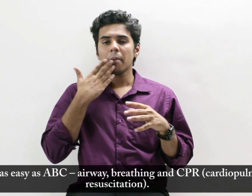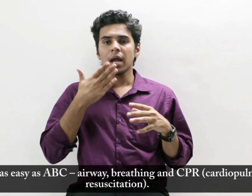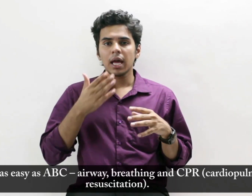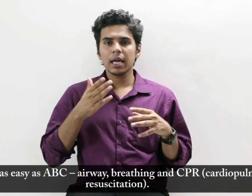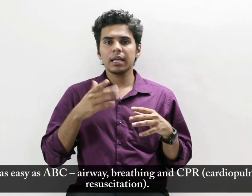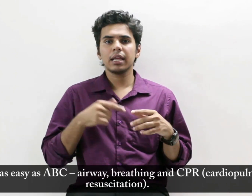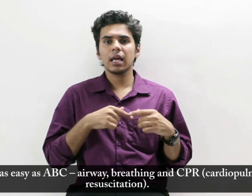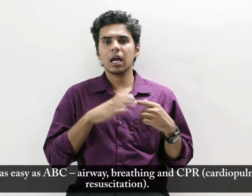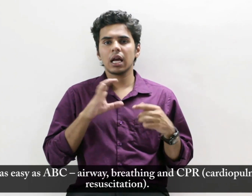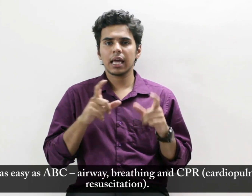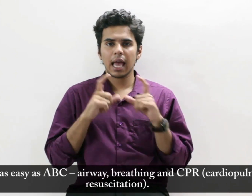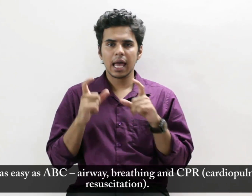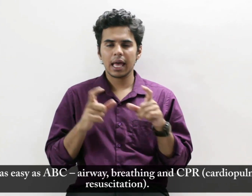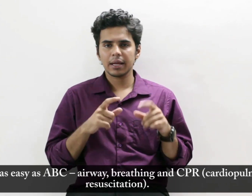Cardiopulmonary resuscitation.